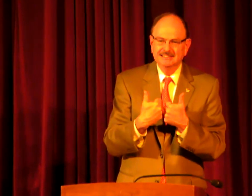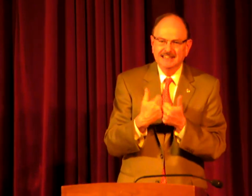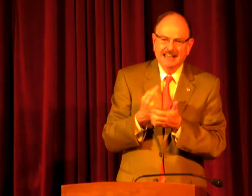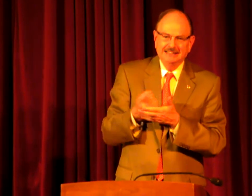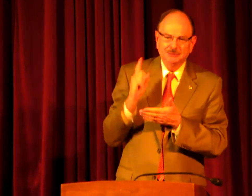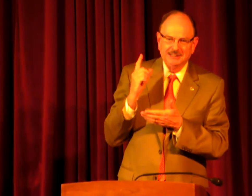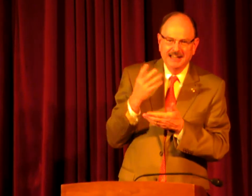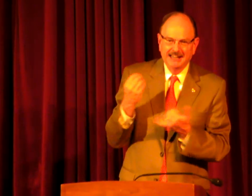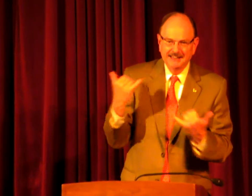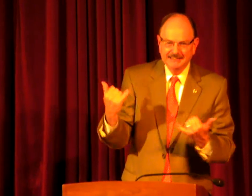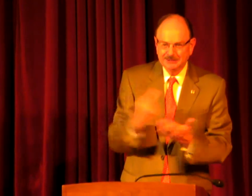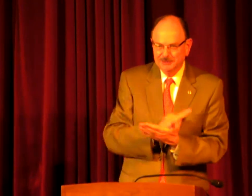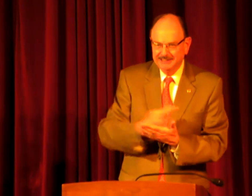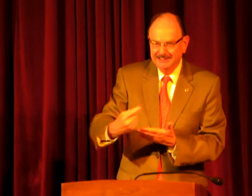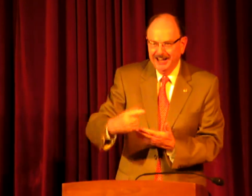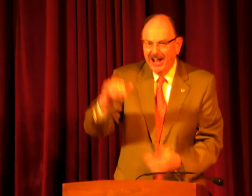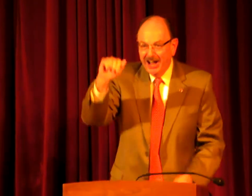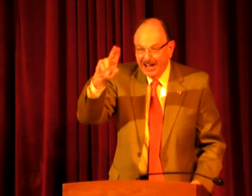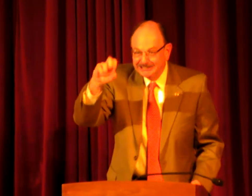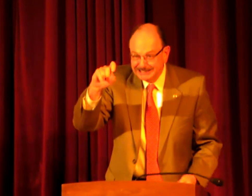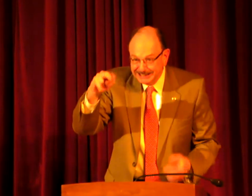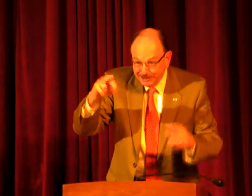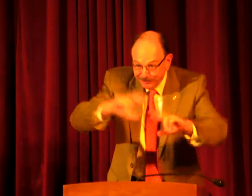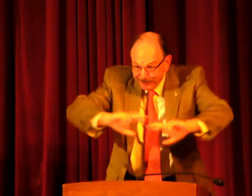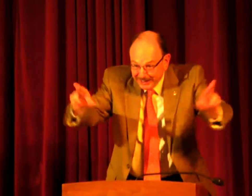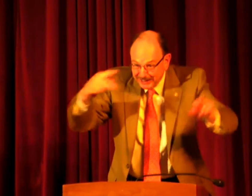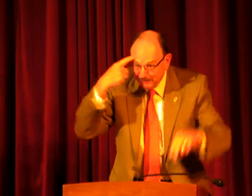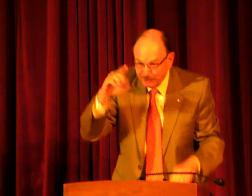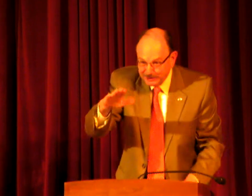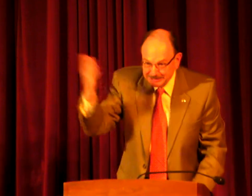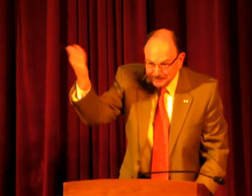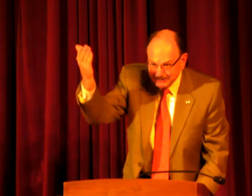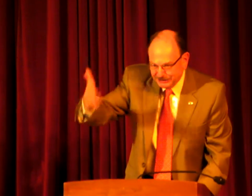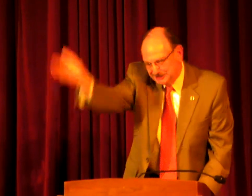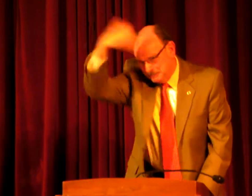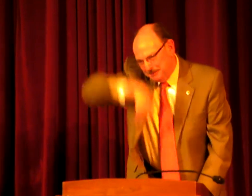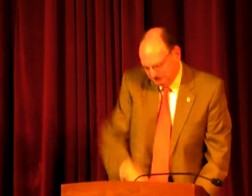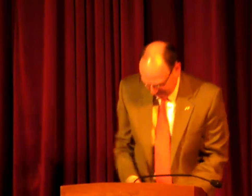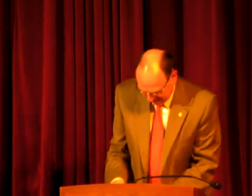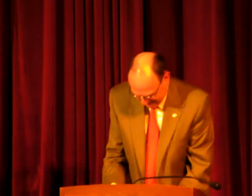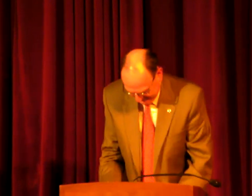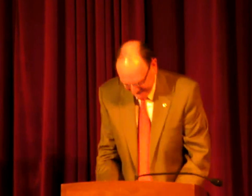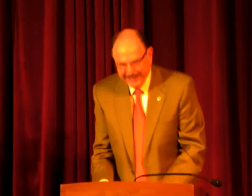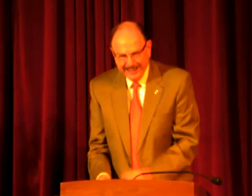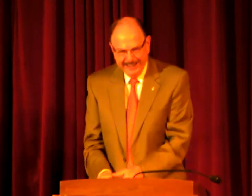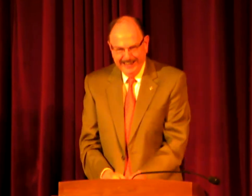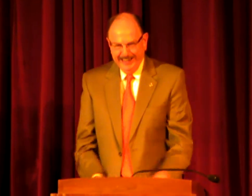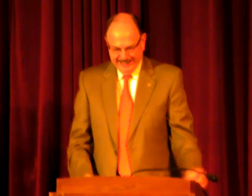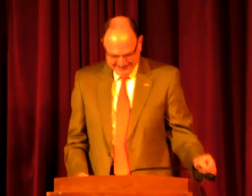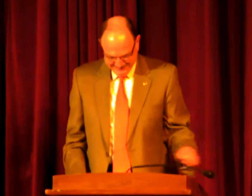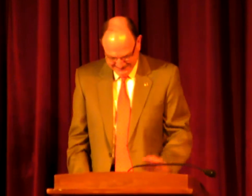game. Three games just last week. We're ready for your speech, Austin. Come on.